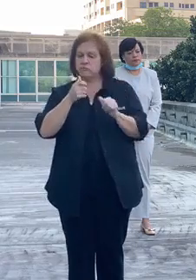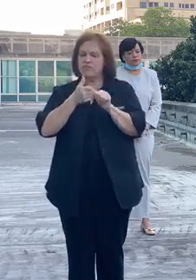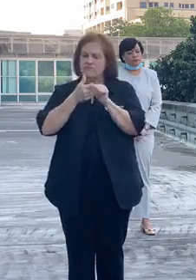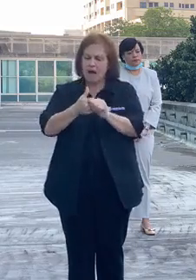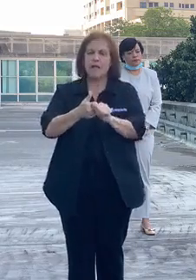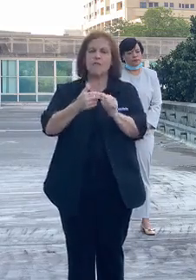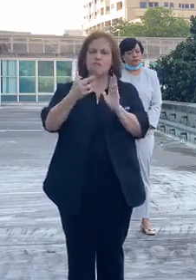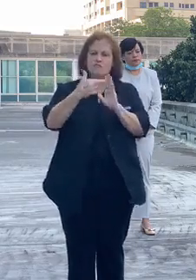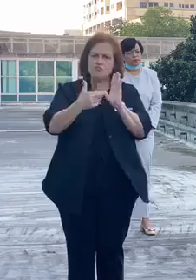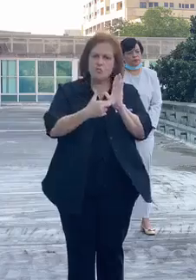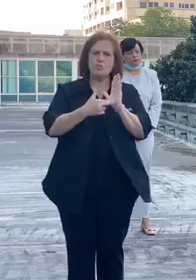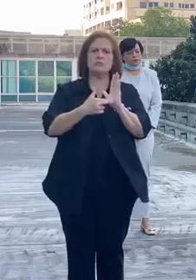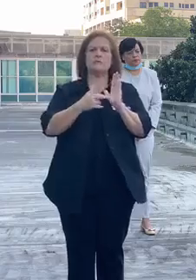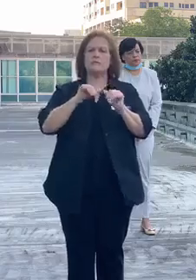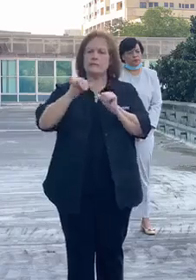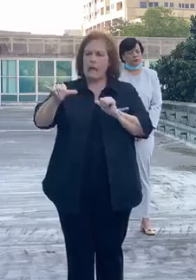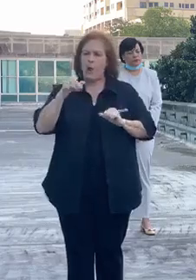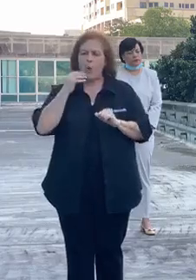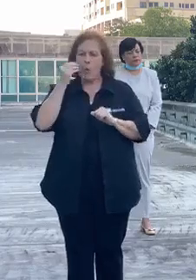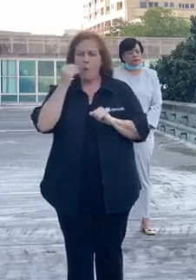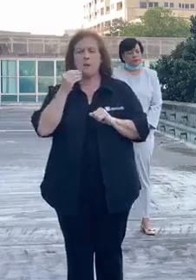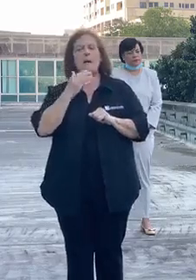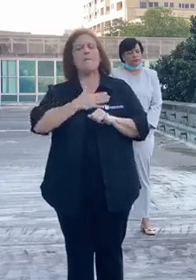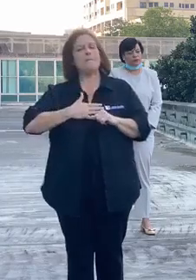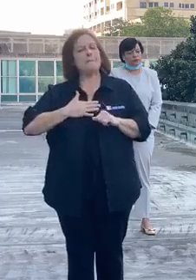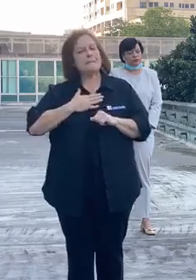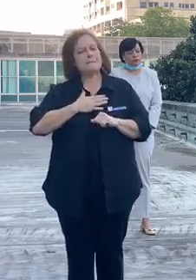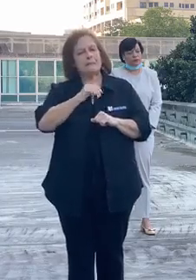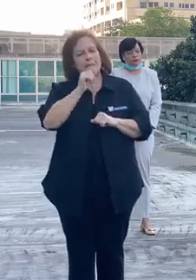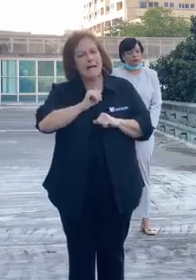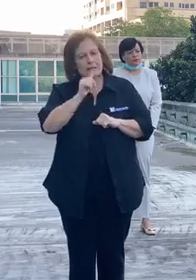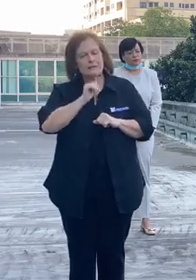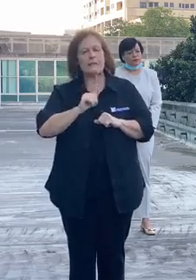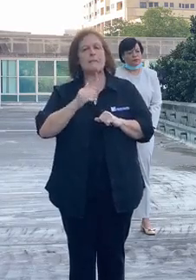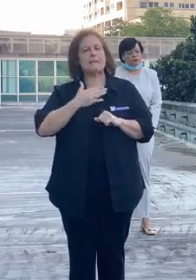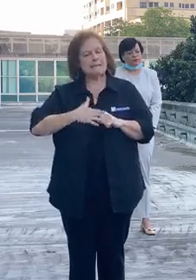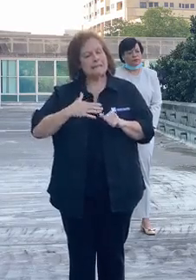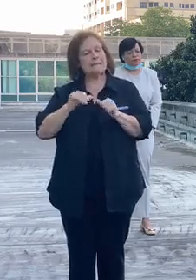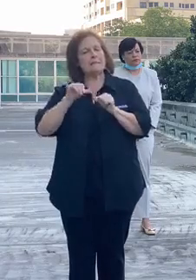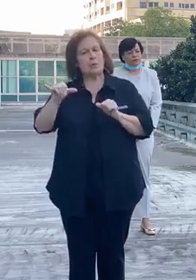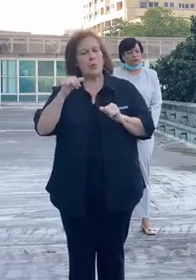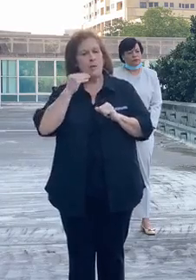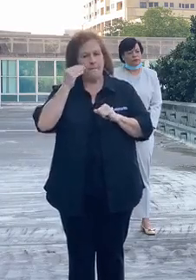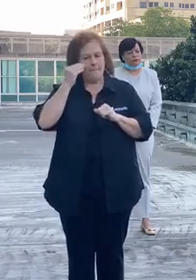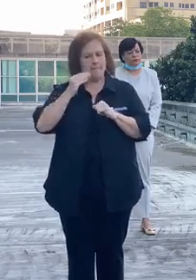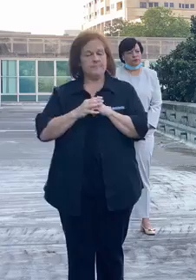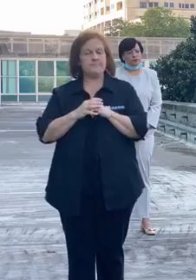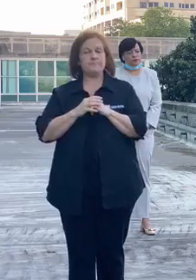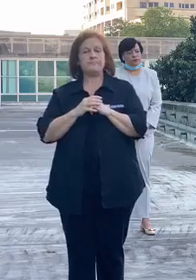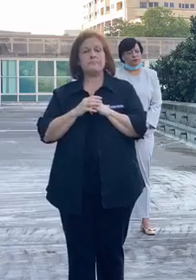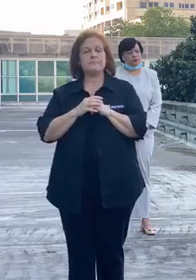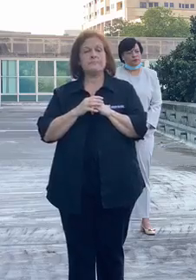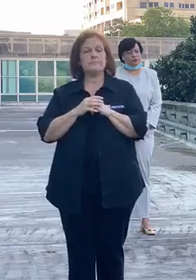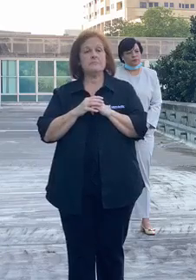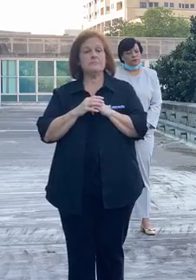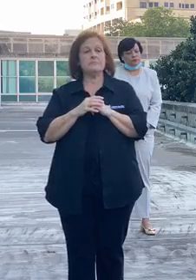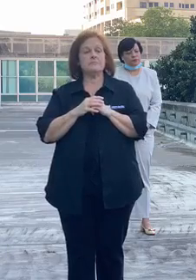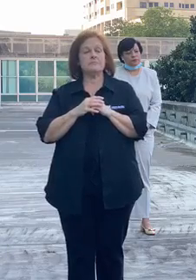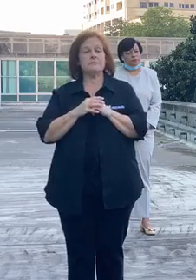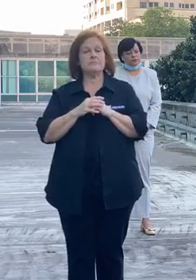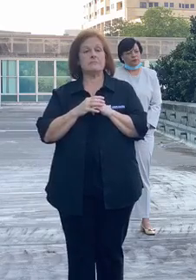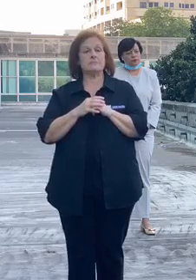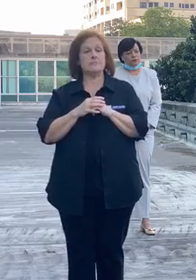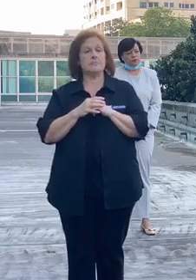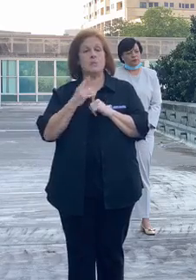warning and staying home. Please be patient. Please keep it up. One thing that has been